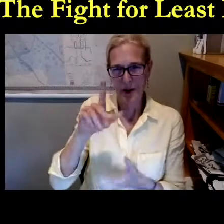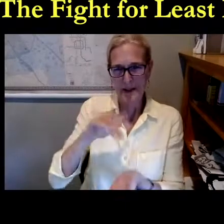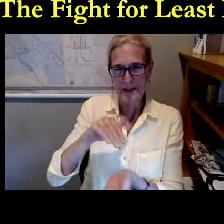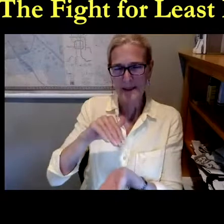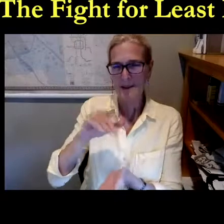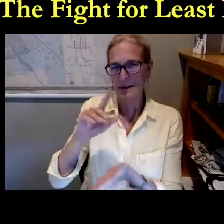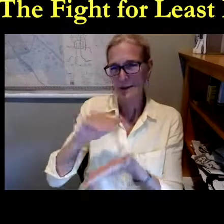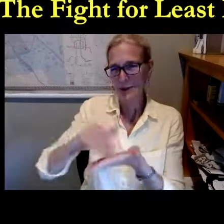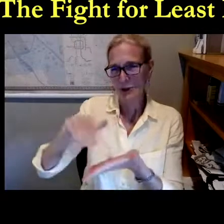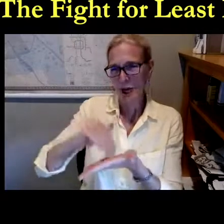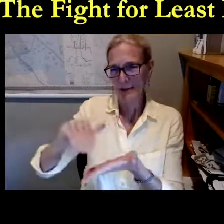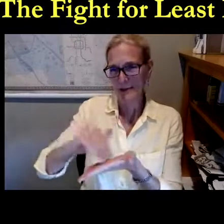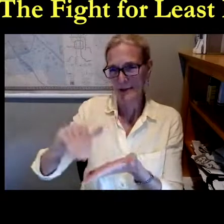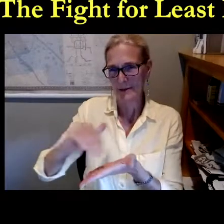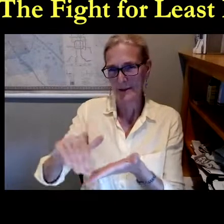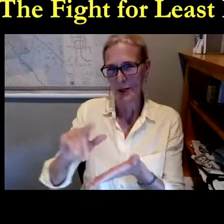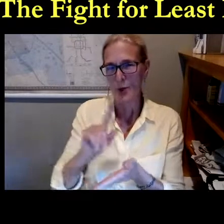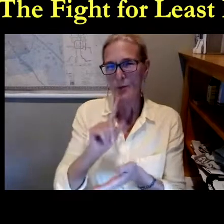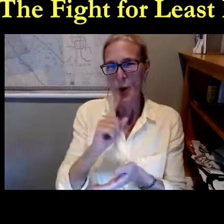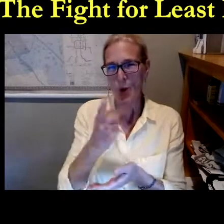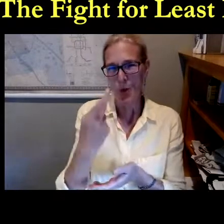I keep thinking about